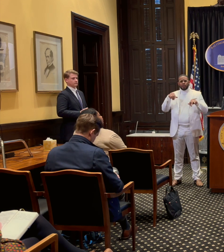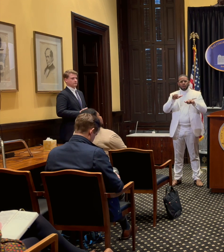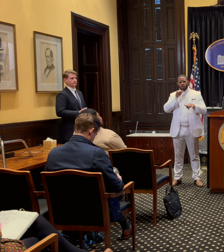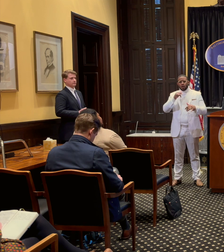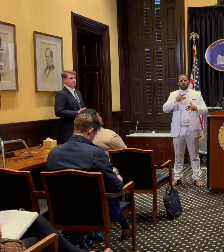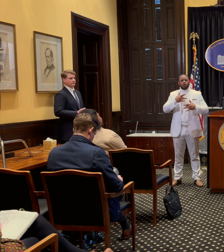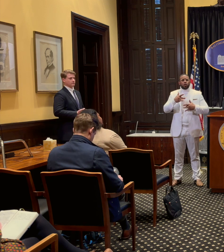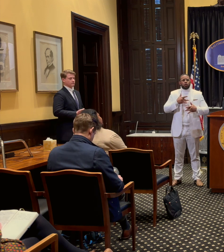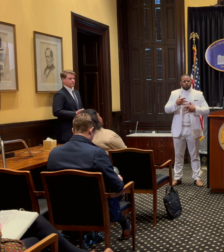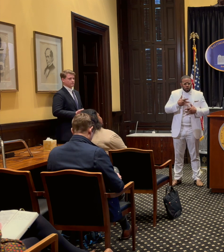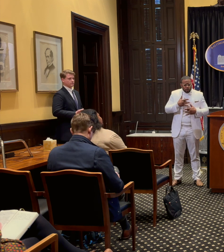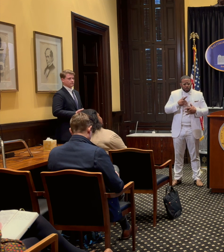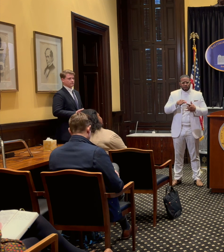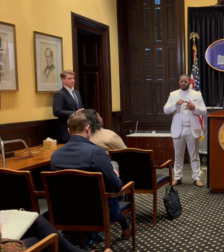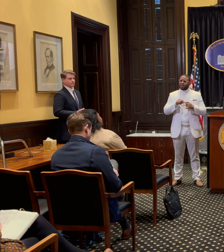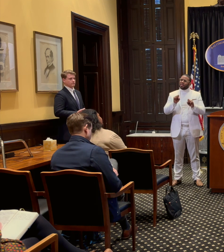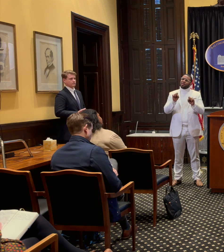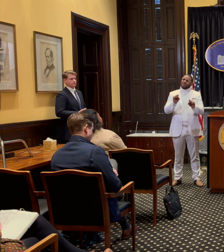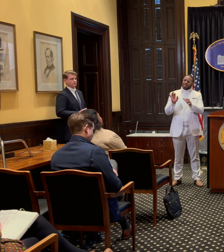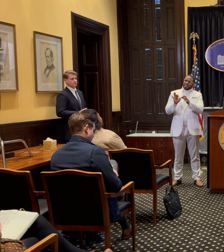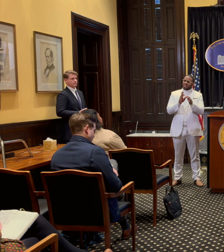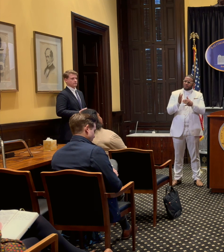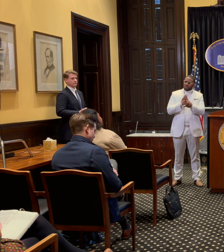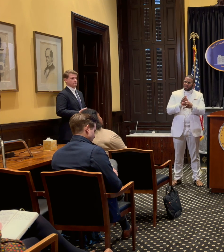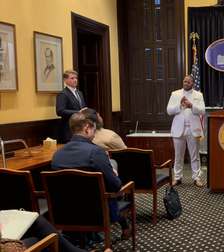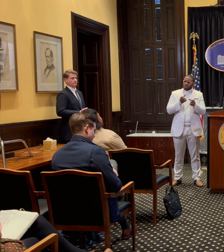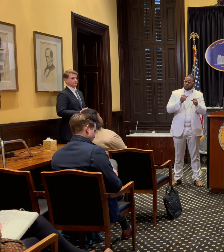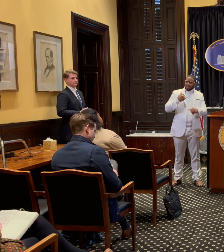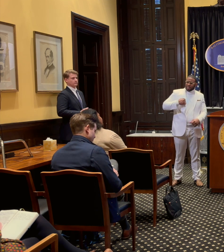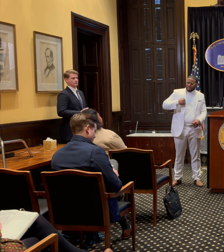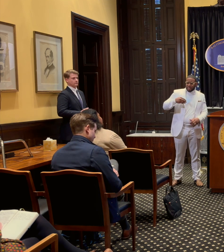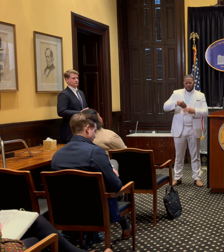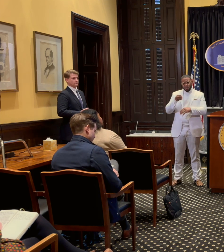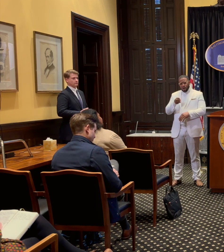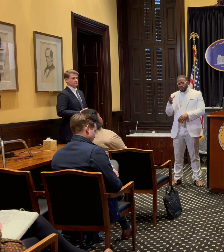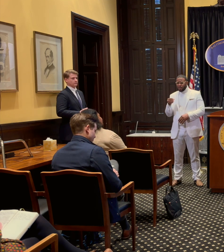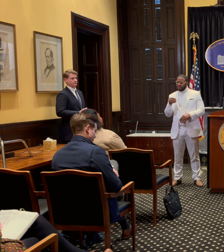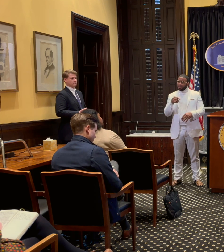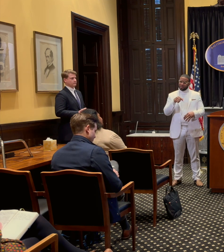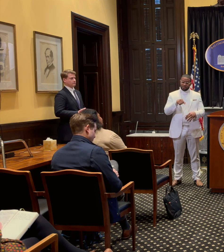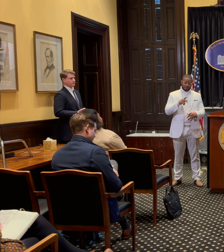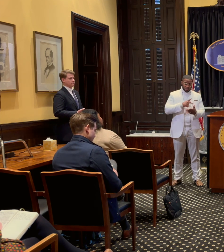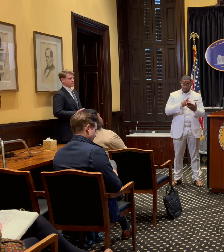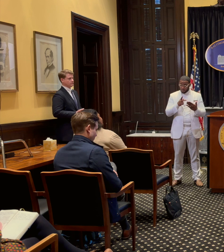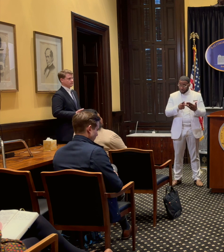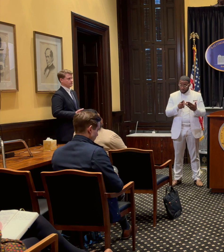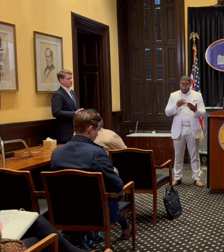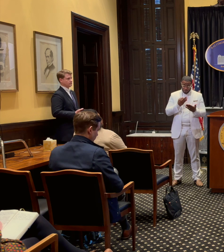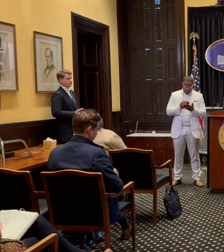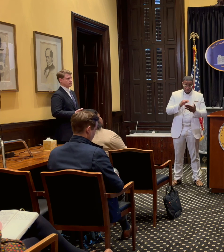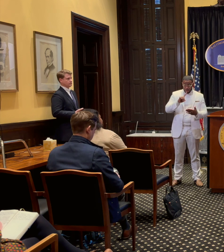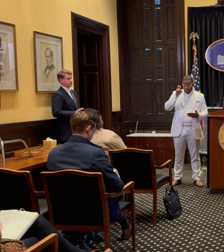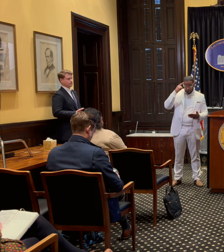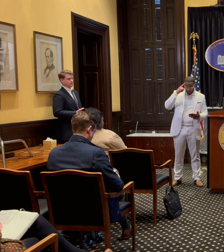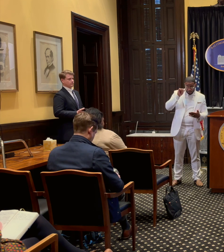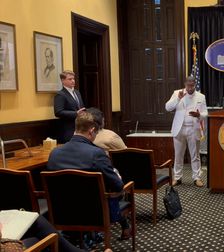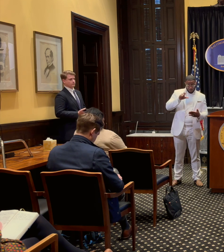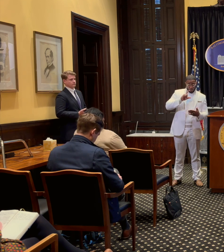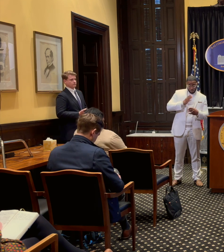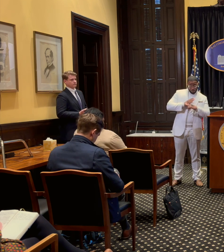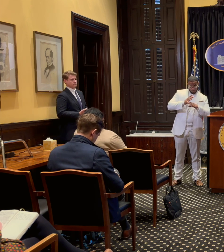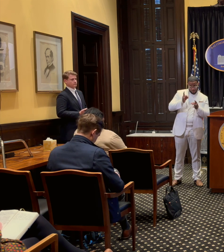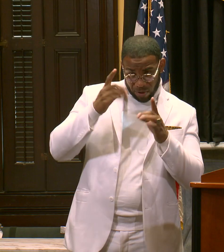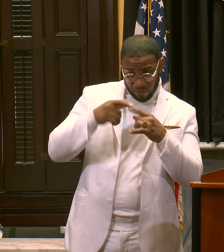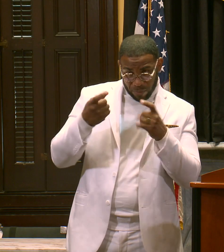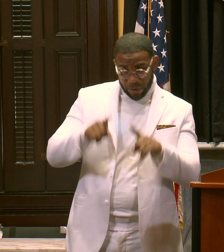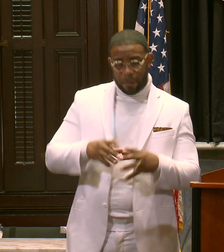are concerned about the possible link between this street gang in Baltimore and this program funded by the government that's supposed to prevent